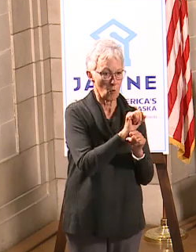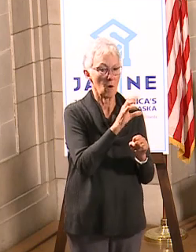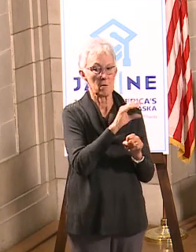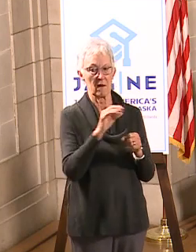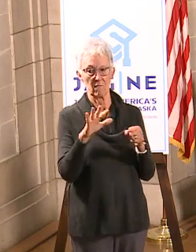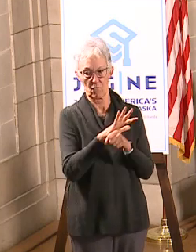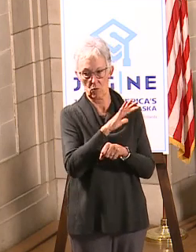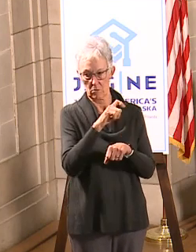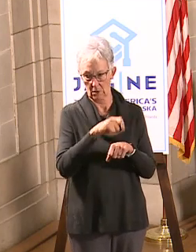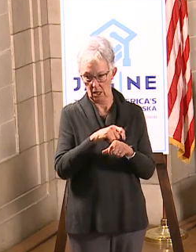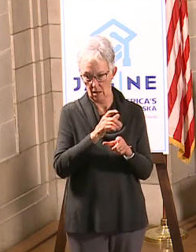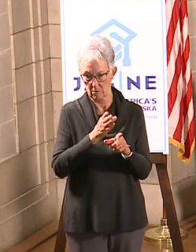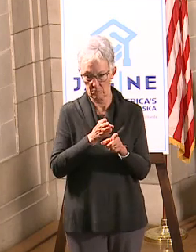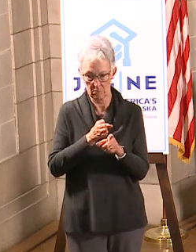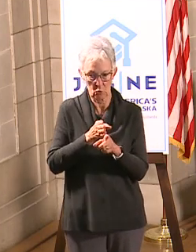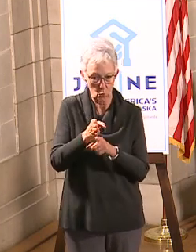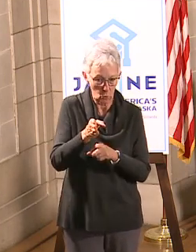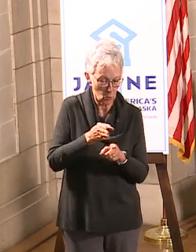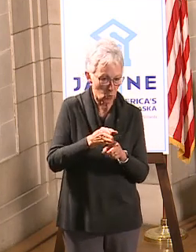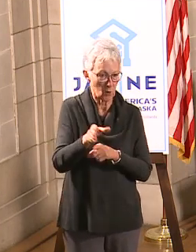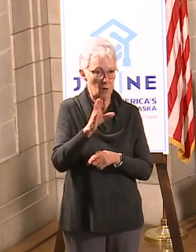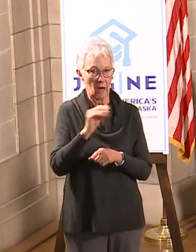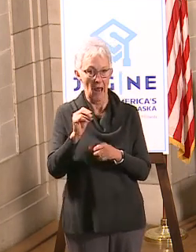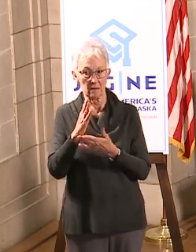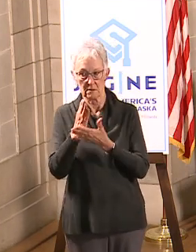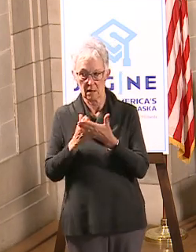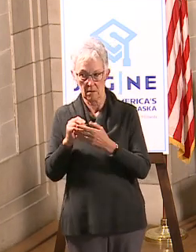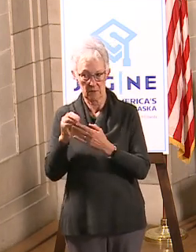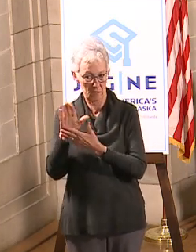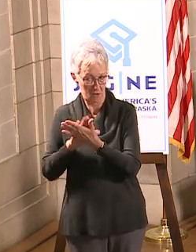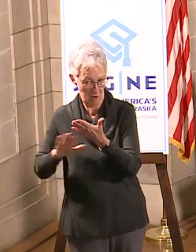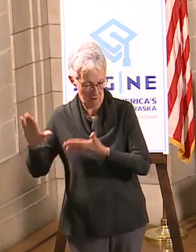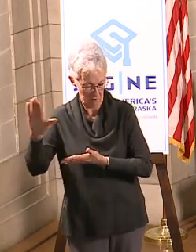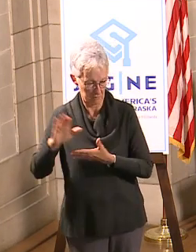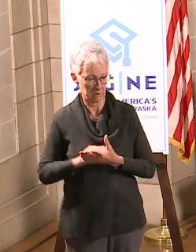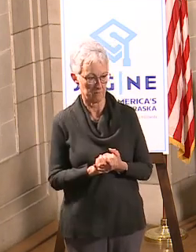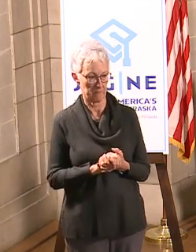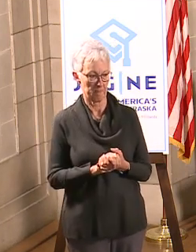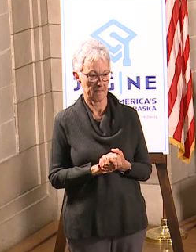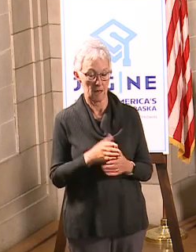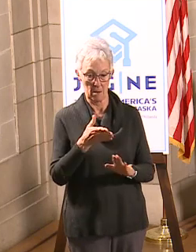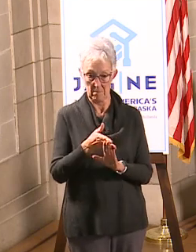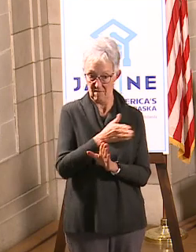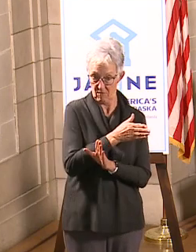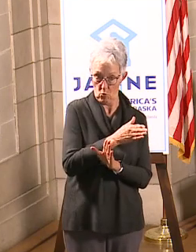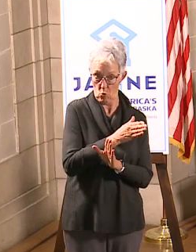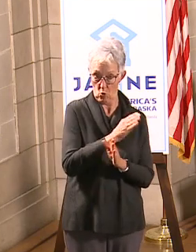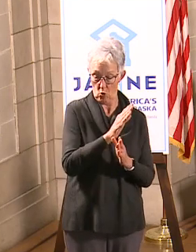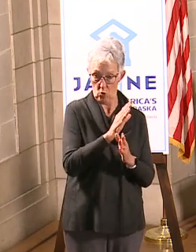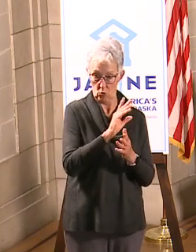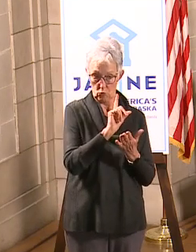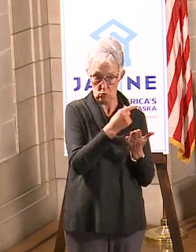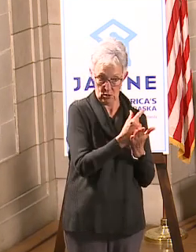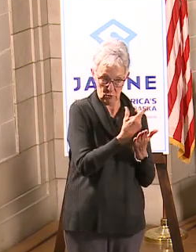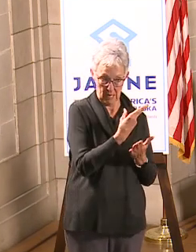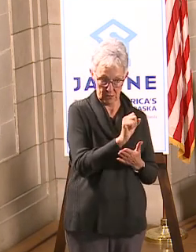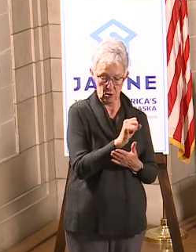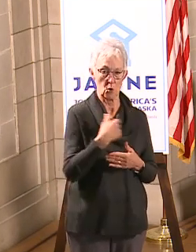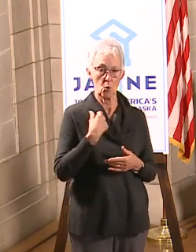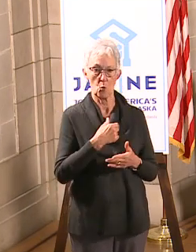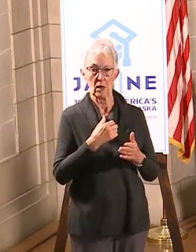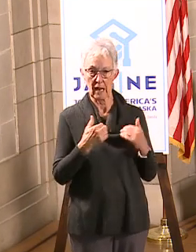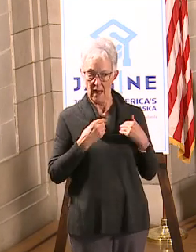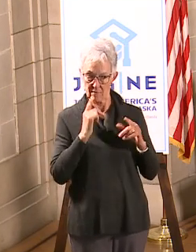career, full-time employment, and post-secondary education. Leading up to graduation, we have goals for the students around school